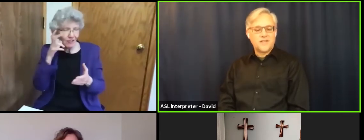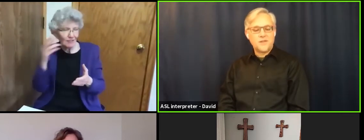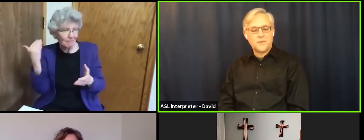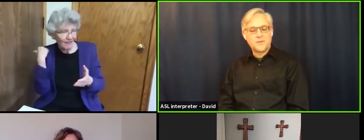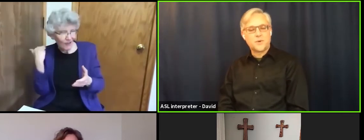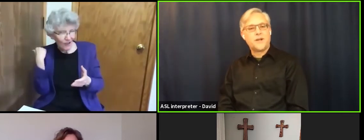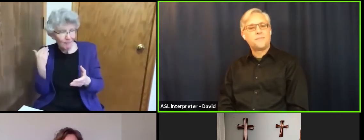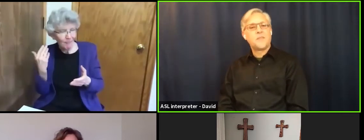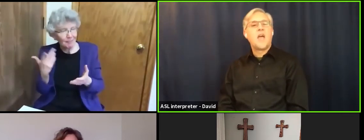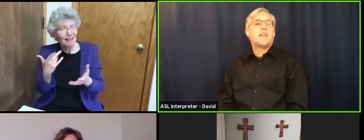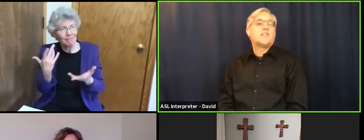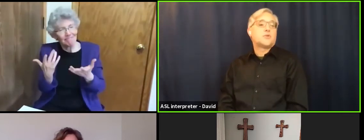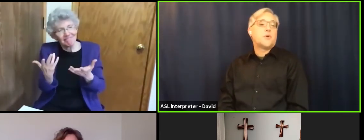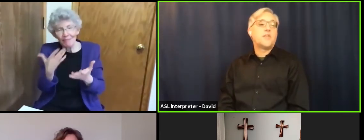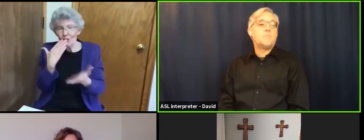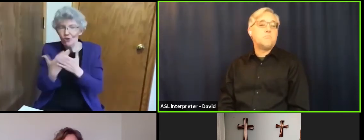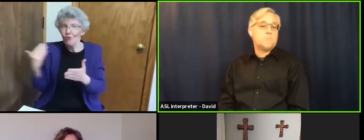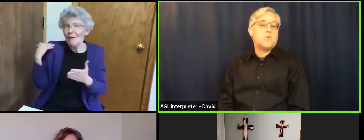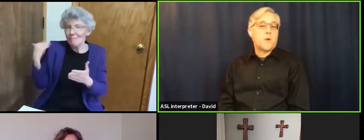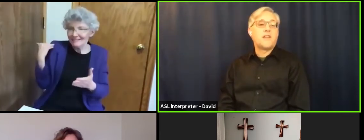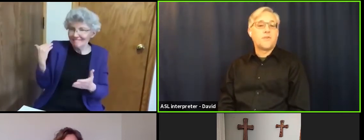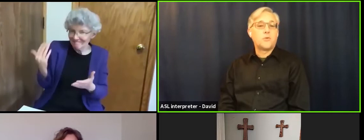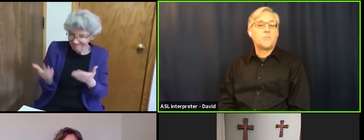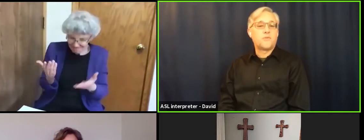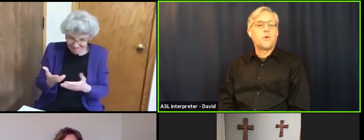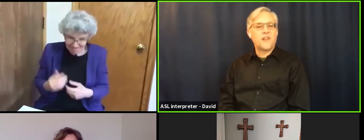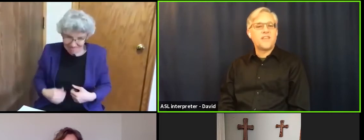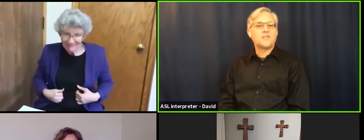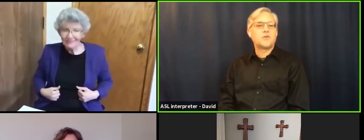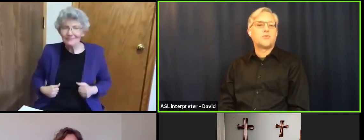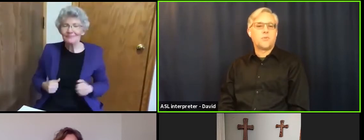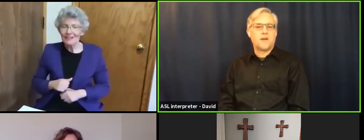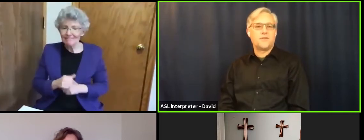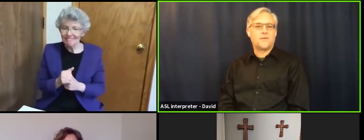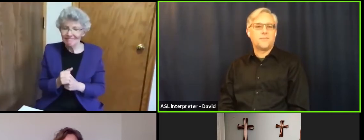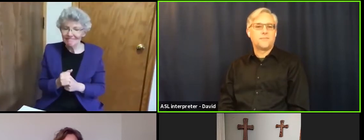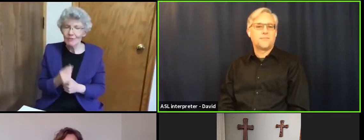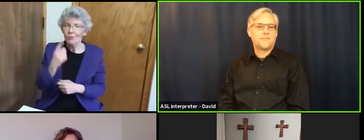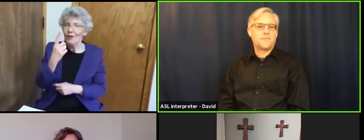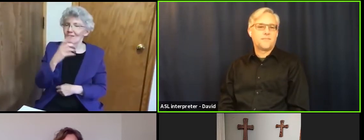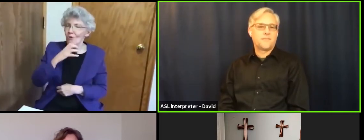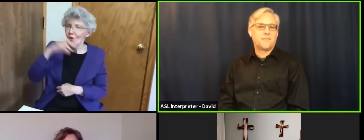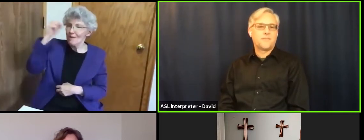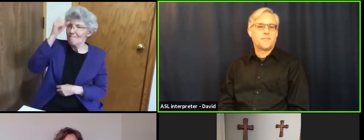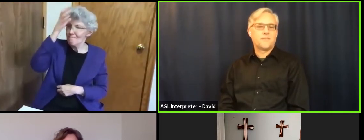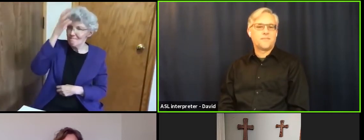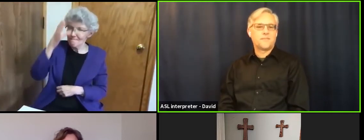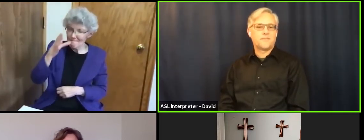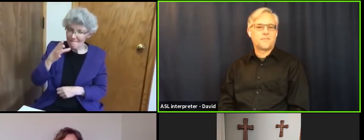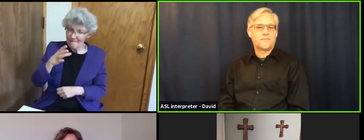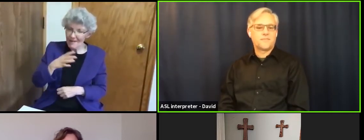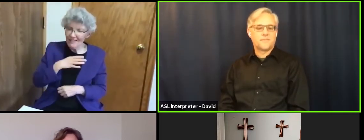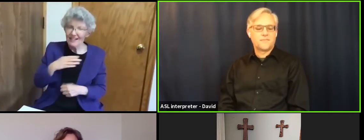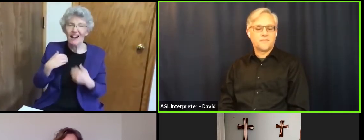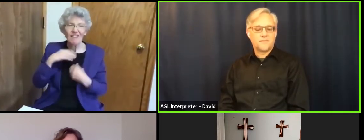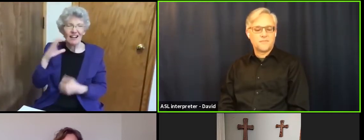So I want to tell you a story, and it's a story that you might have heard before, but I think it's a good reminder.